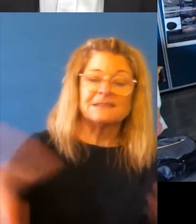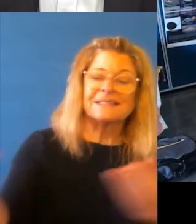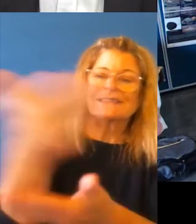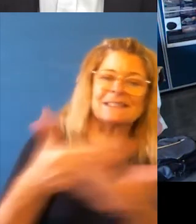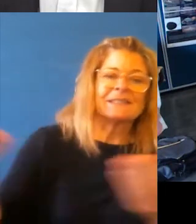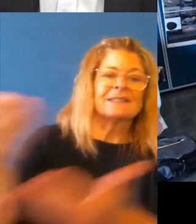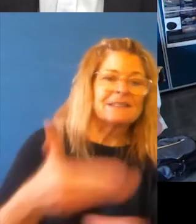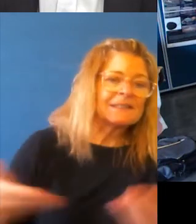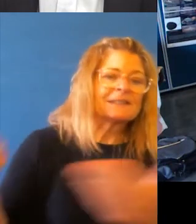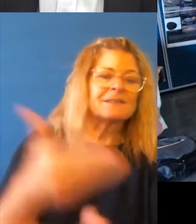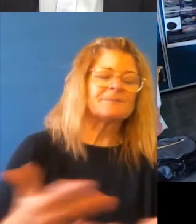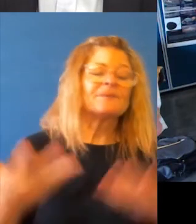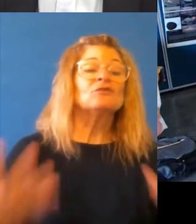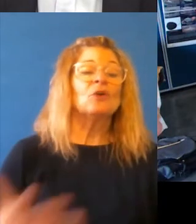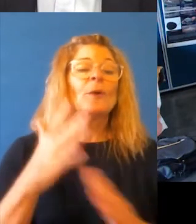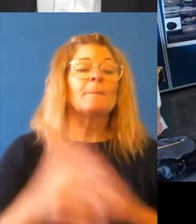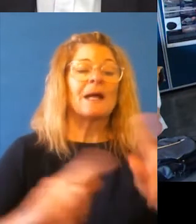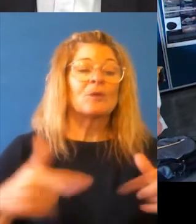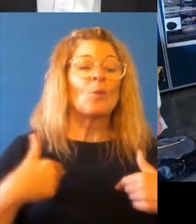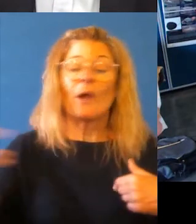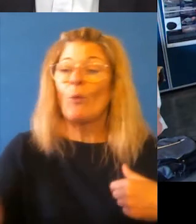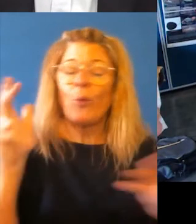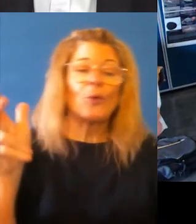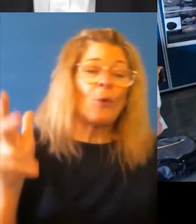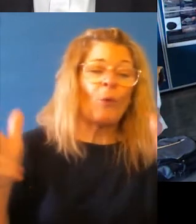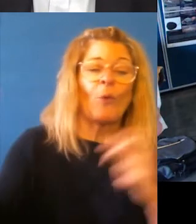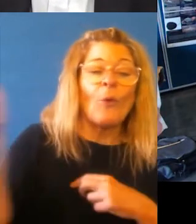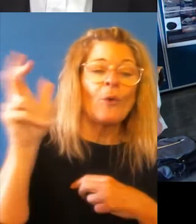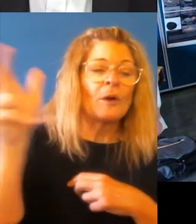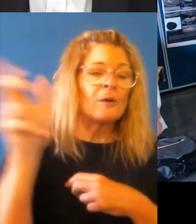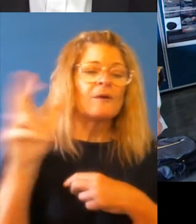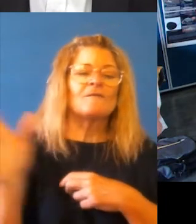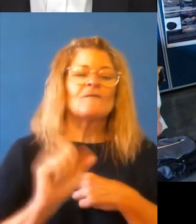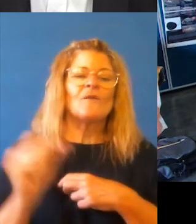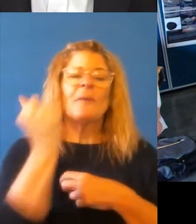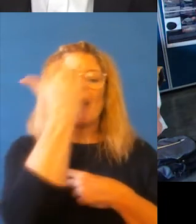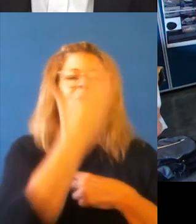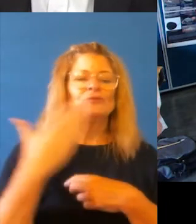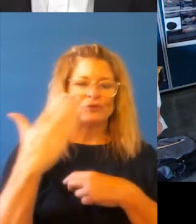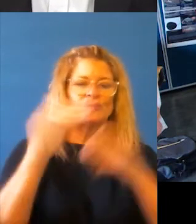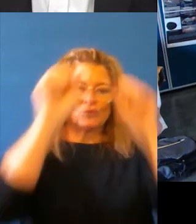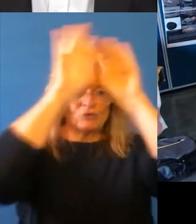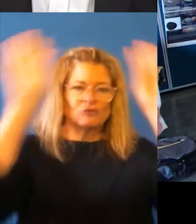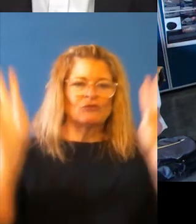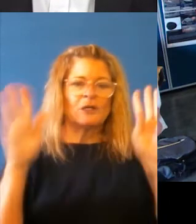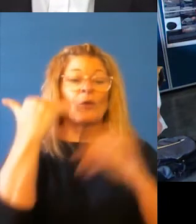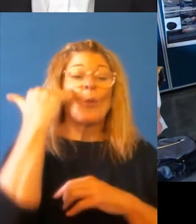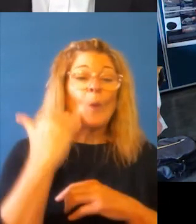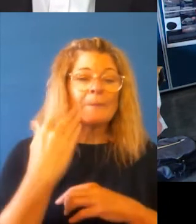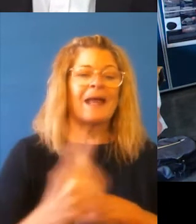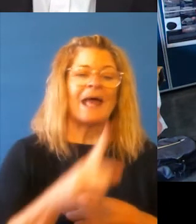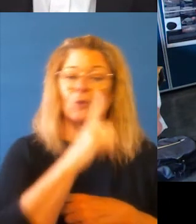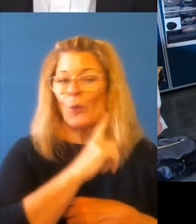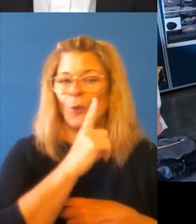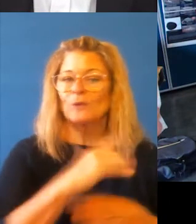hear directly from Aboriginal and Torres Strait Islander women and girls. So, and that was the